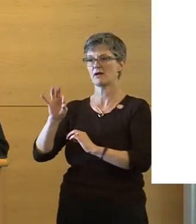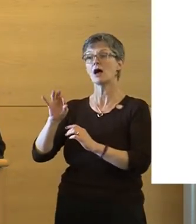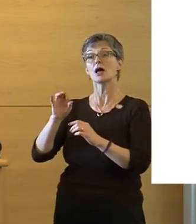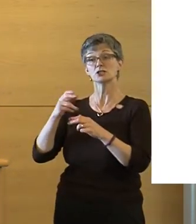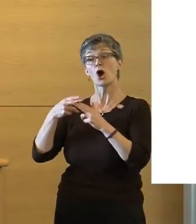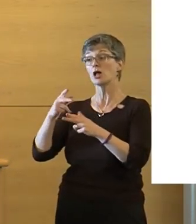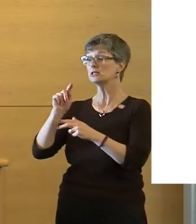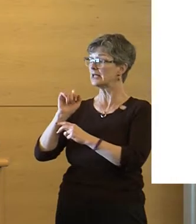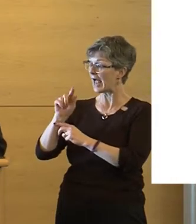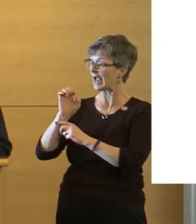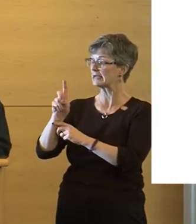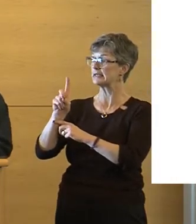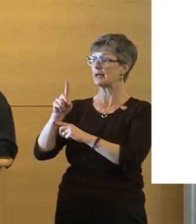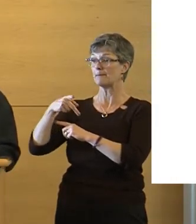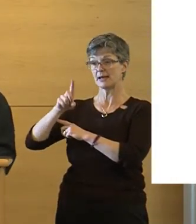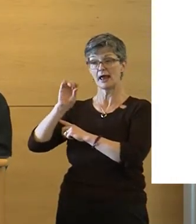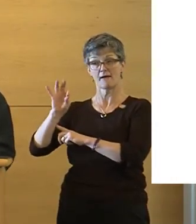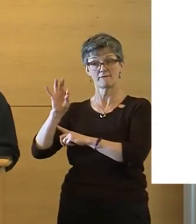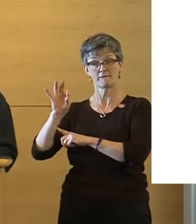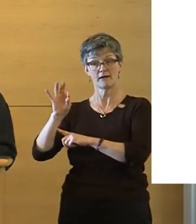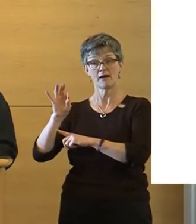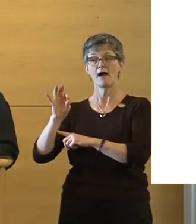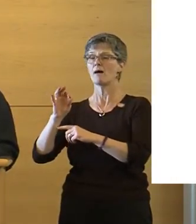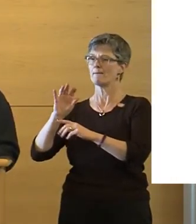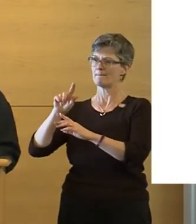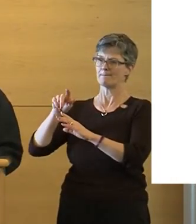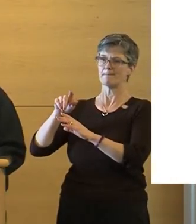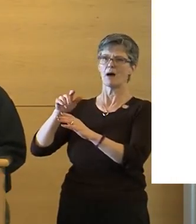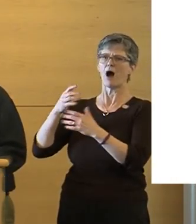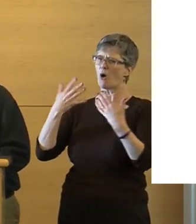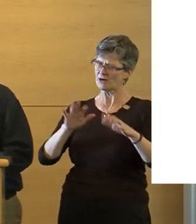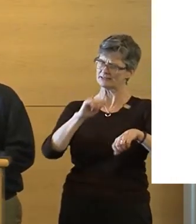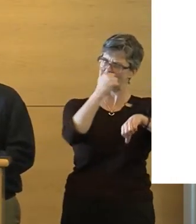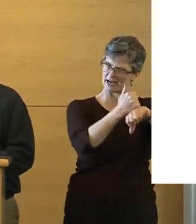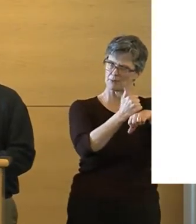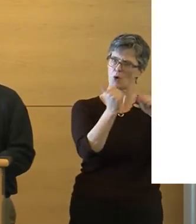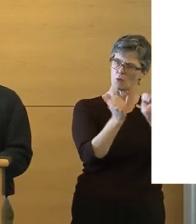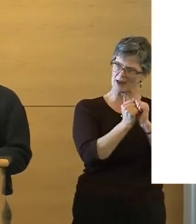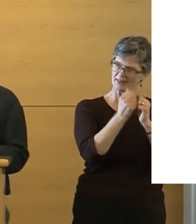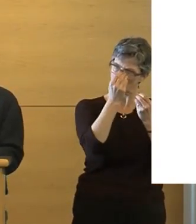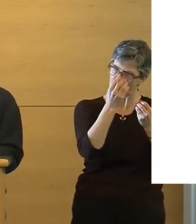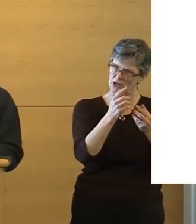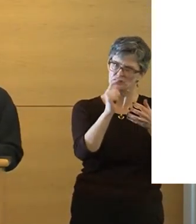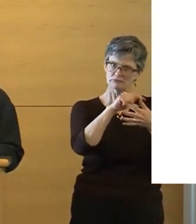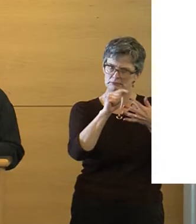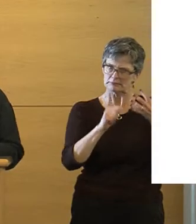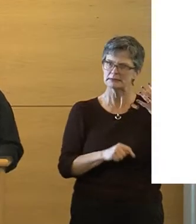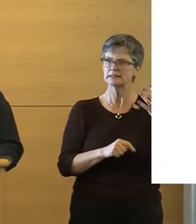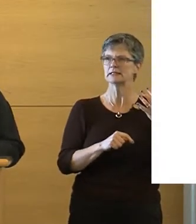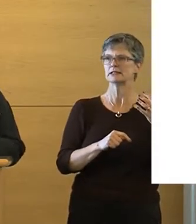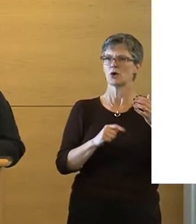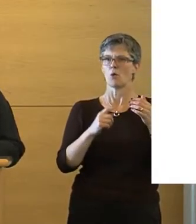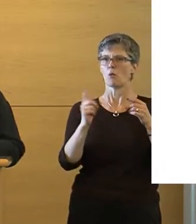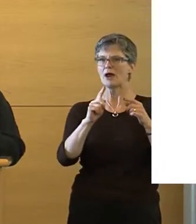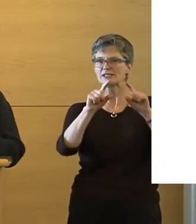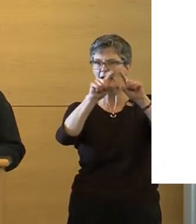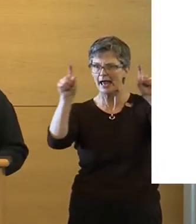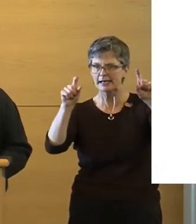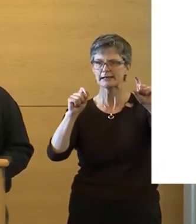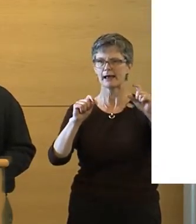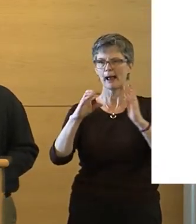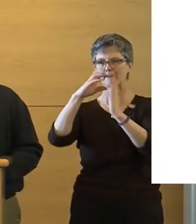And the third type is a tagged, well-structured document. So that really is what we're after. And it's a special type